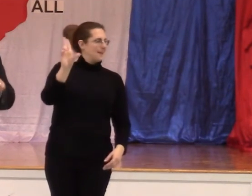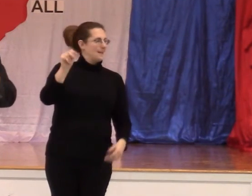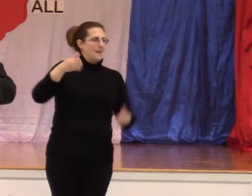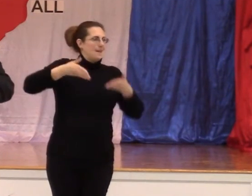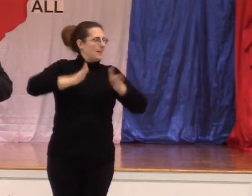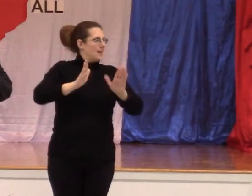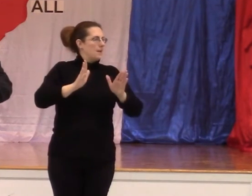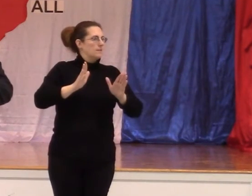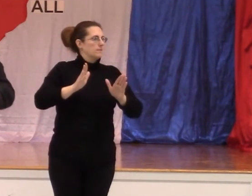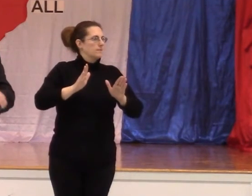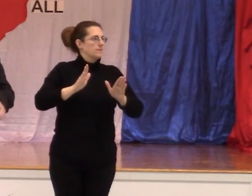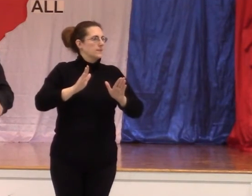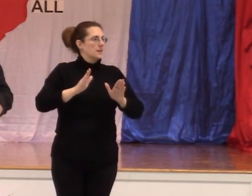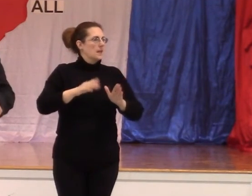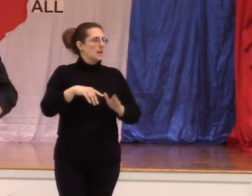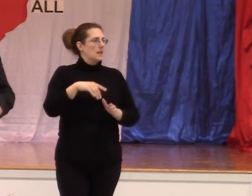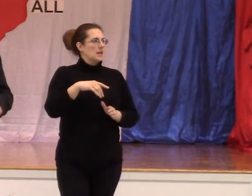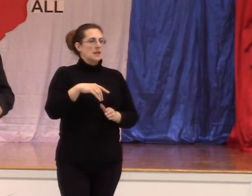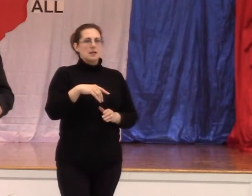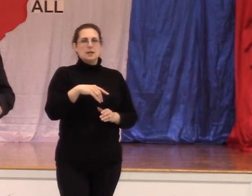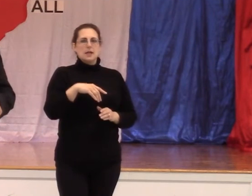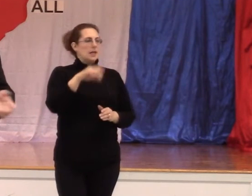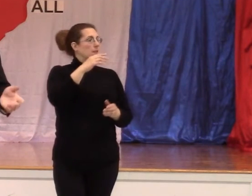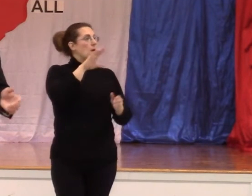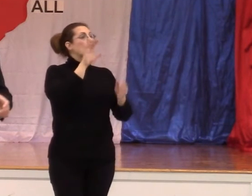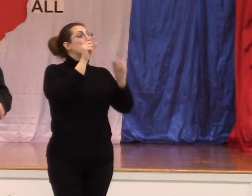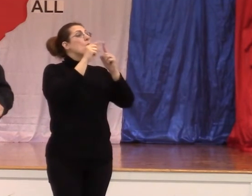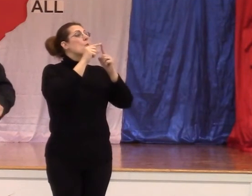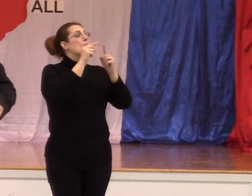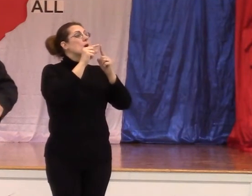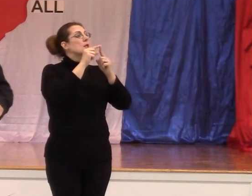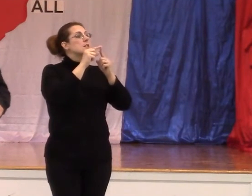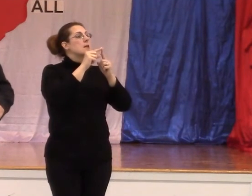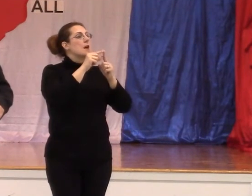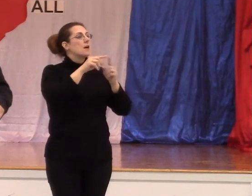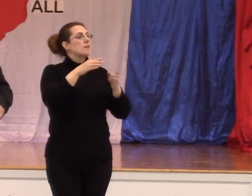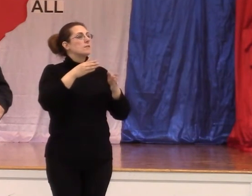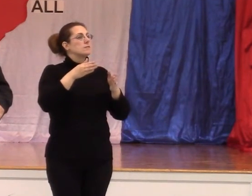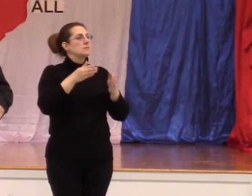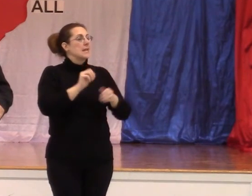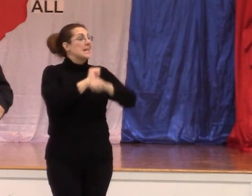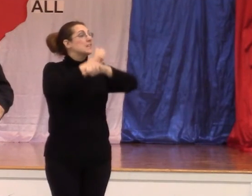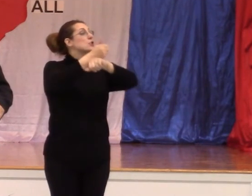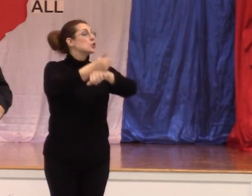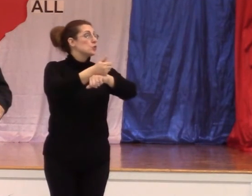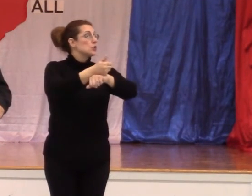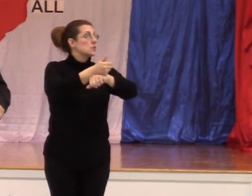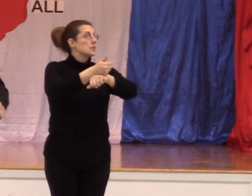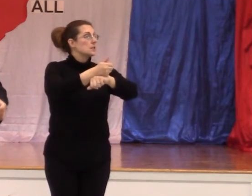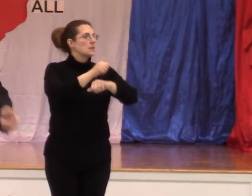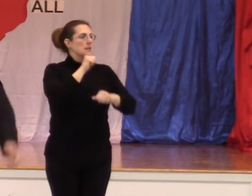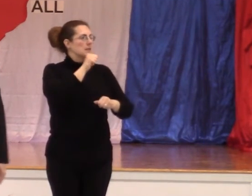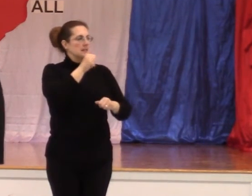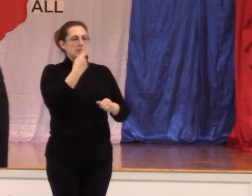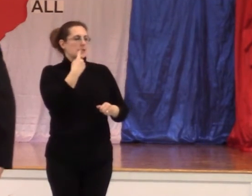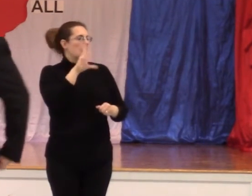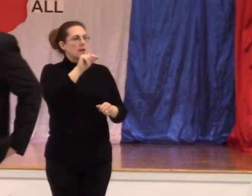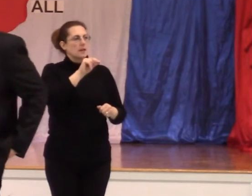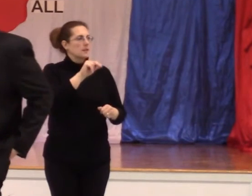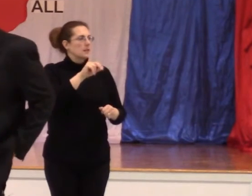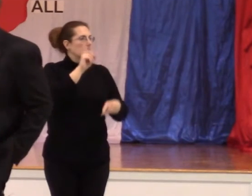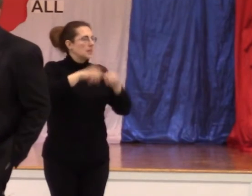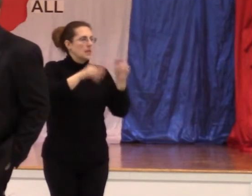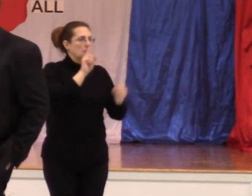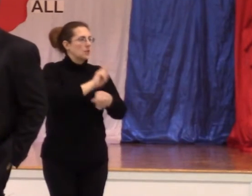He shouts the words of institution, which is not necessarily a bad problem. Prior to that, the Roman Catholics, of course, mumbled